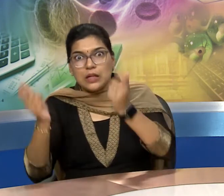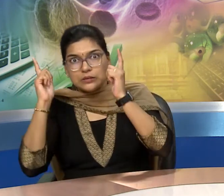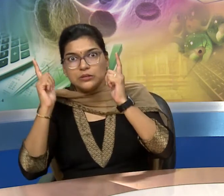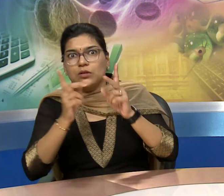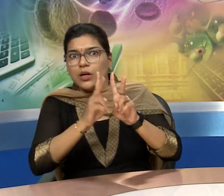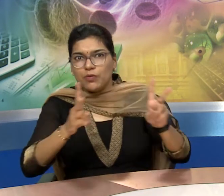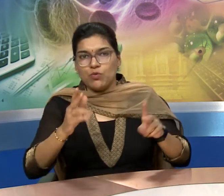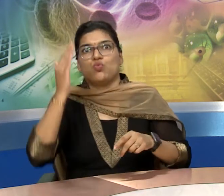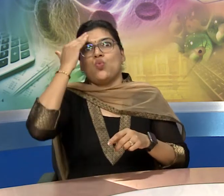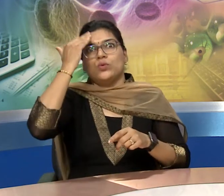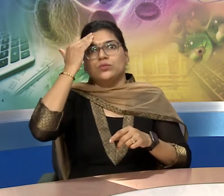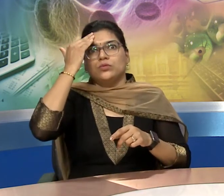needs of the society.